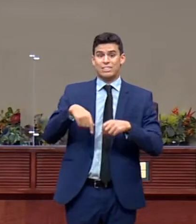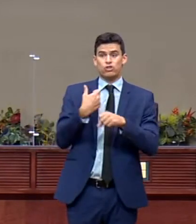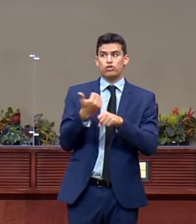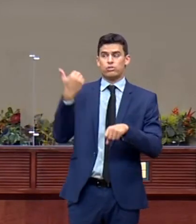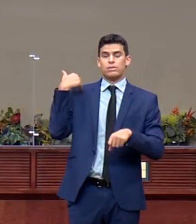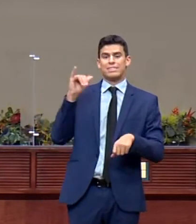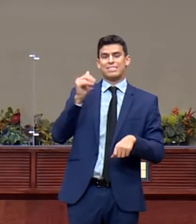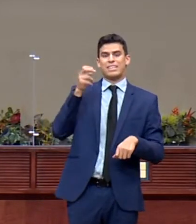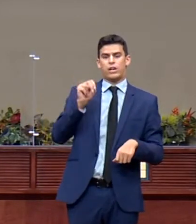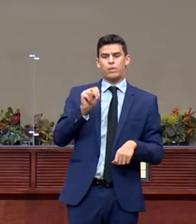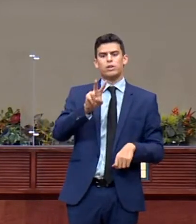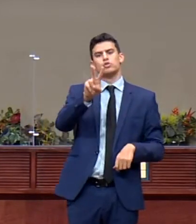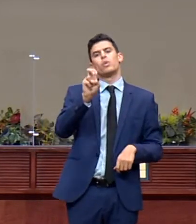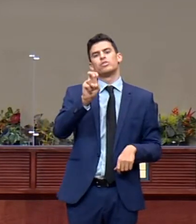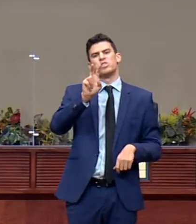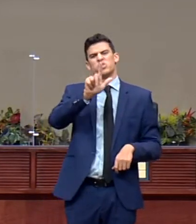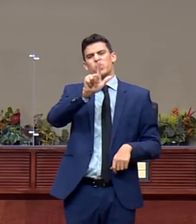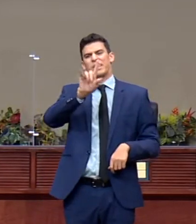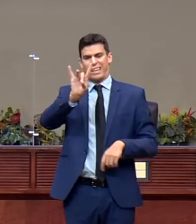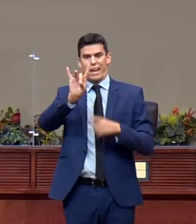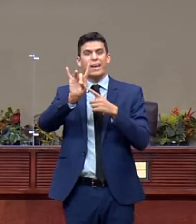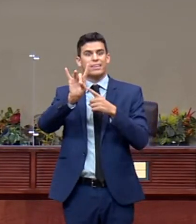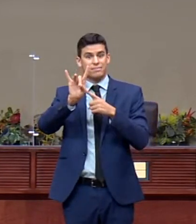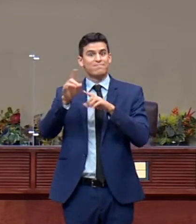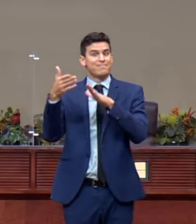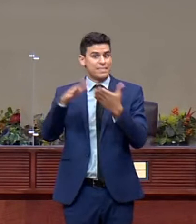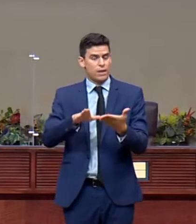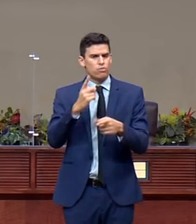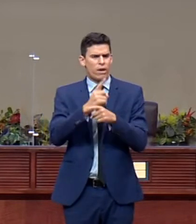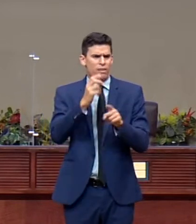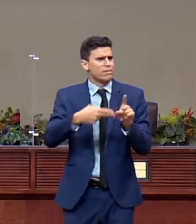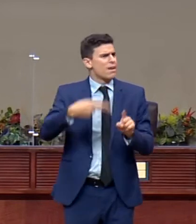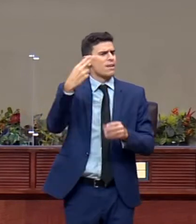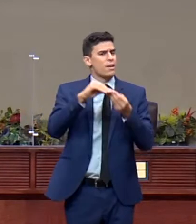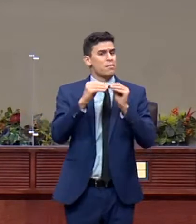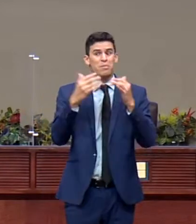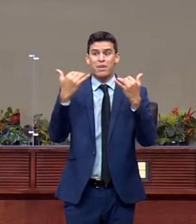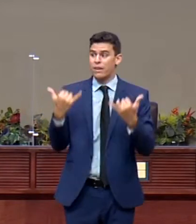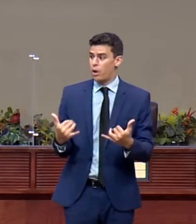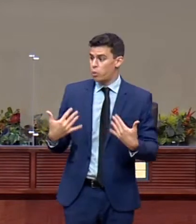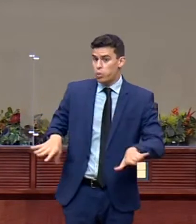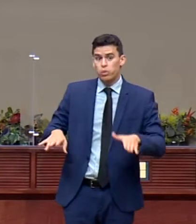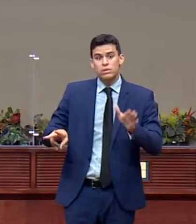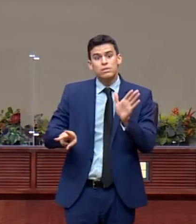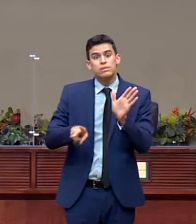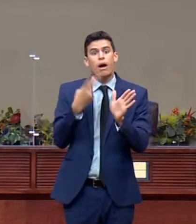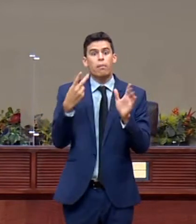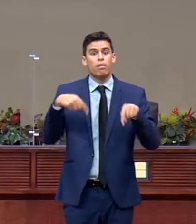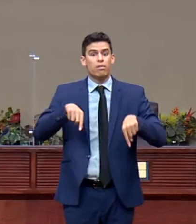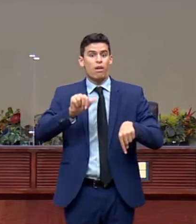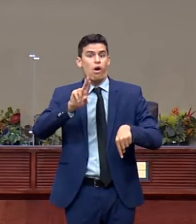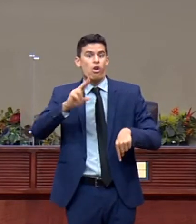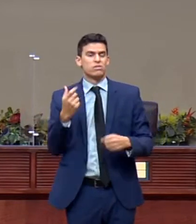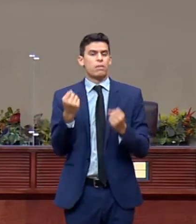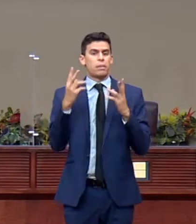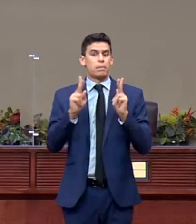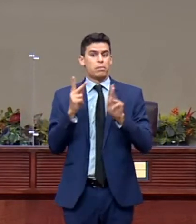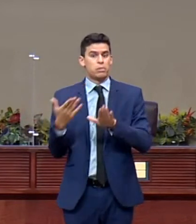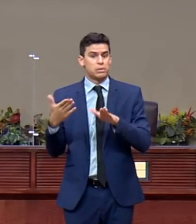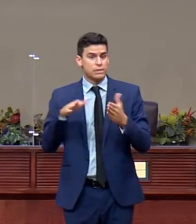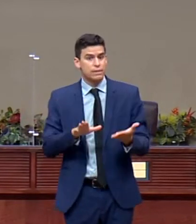was 228. So we have basically technically doubled that number. And for